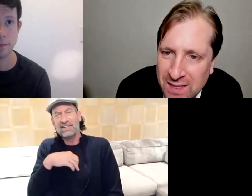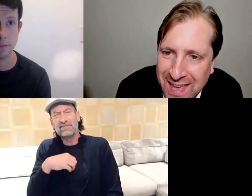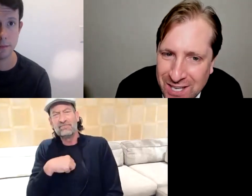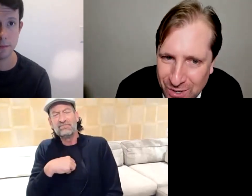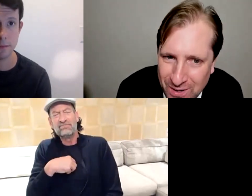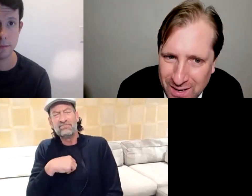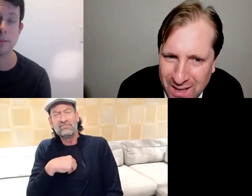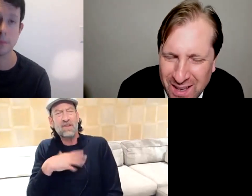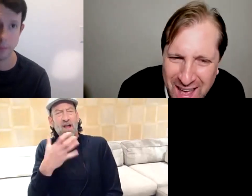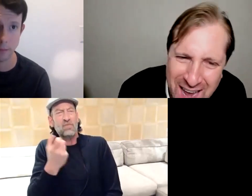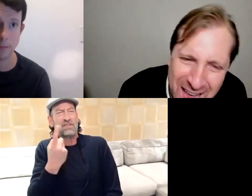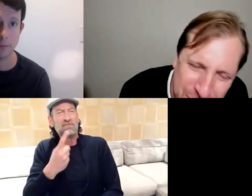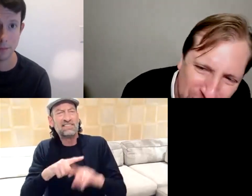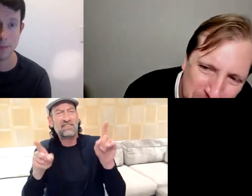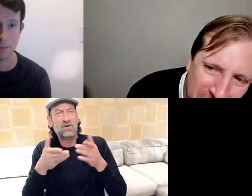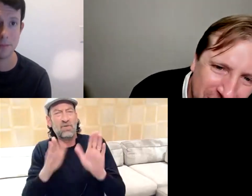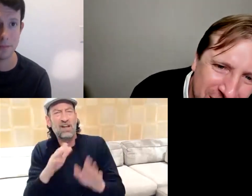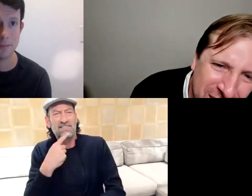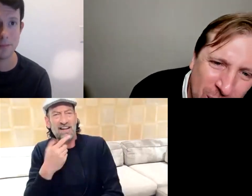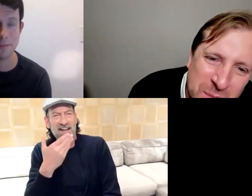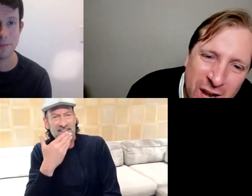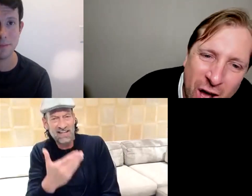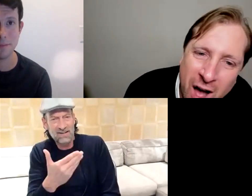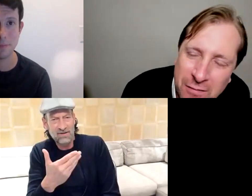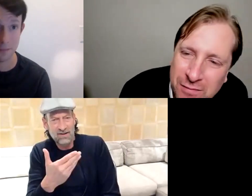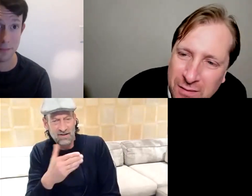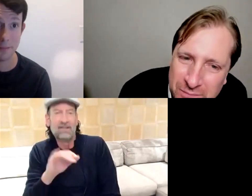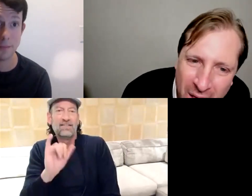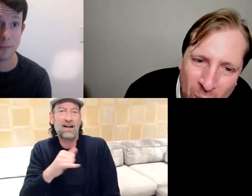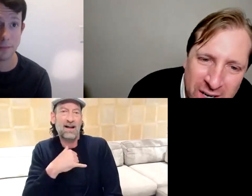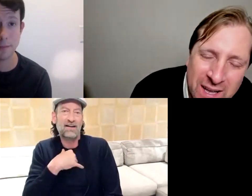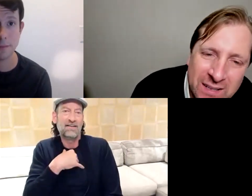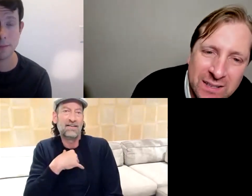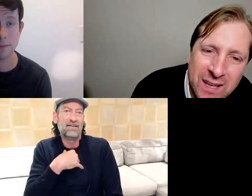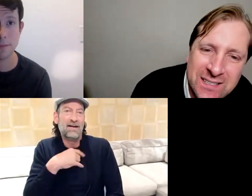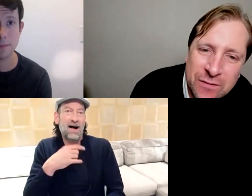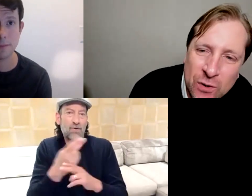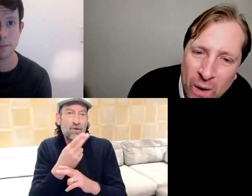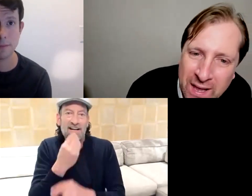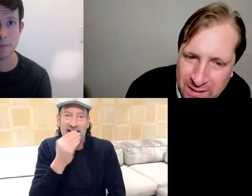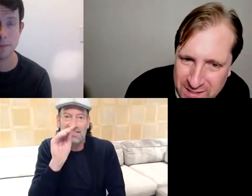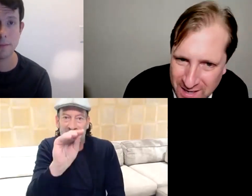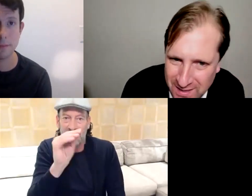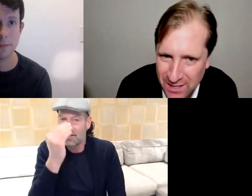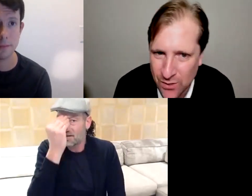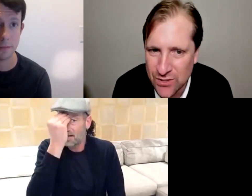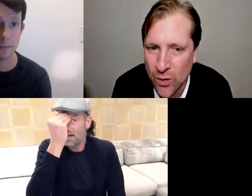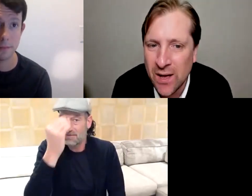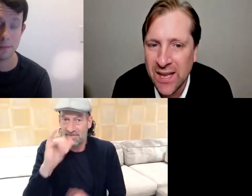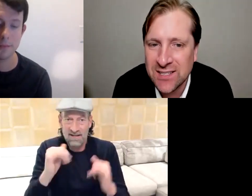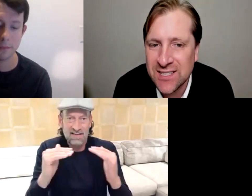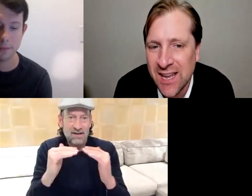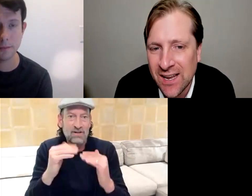said, "Thank you." And I felt that was a bit off. I wanted a different way to say thank you.